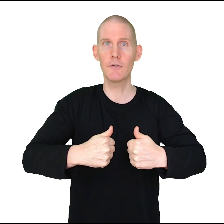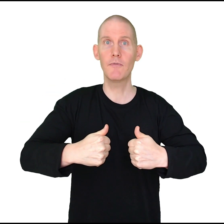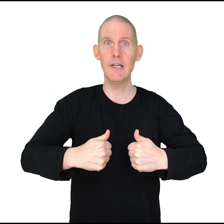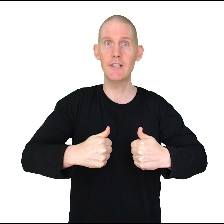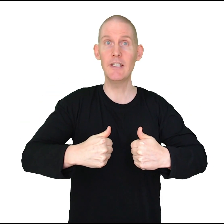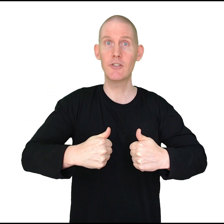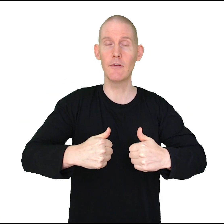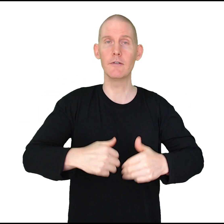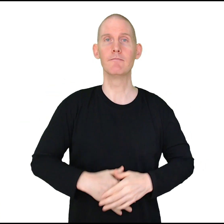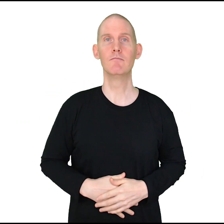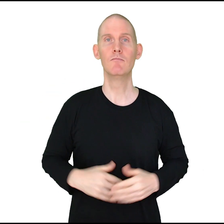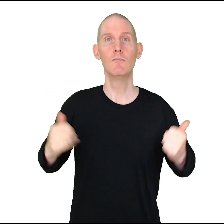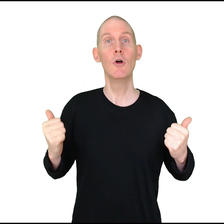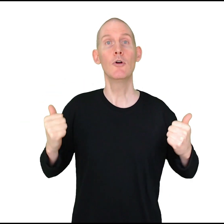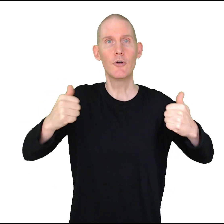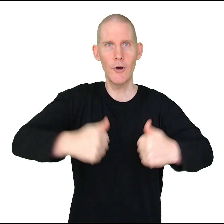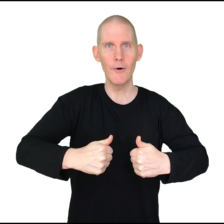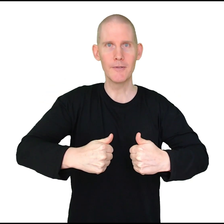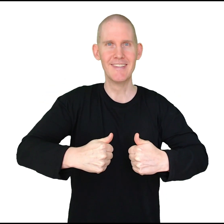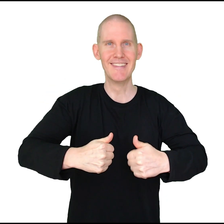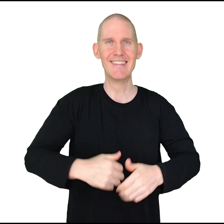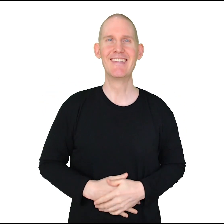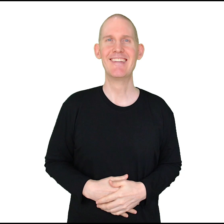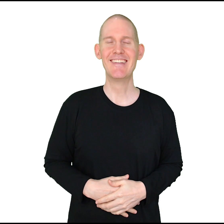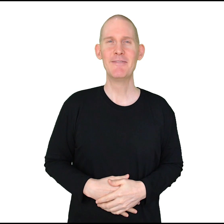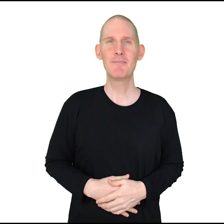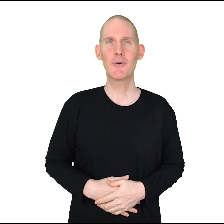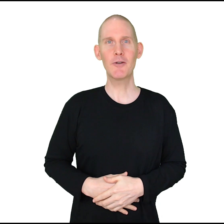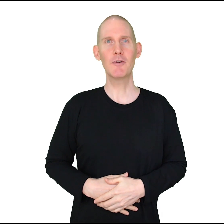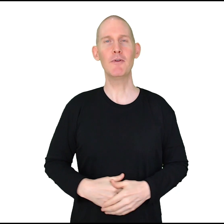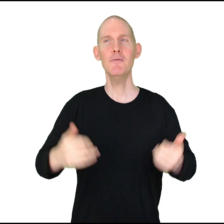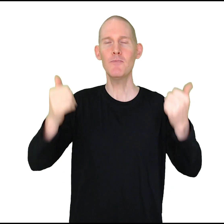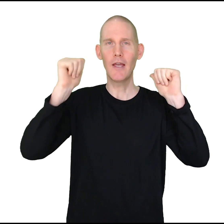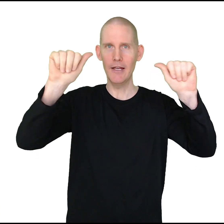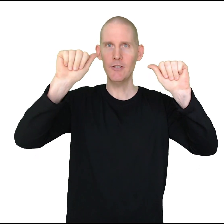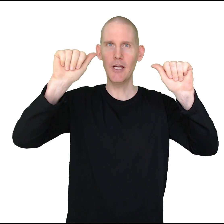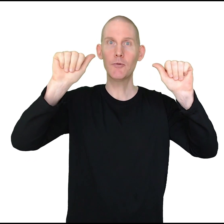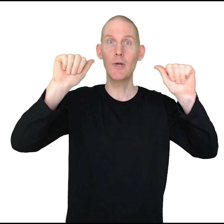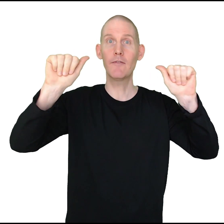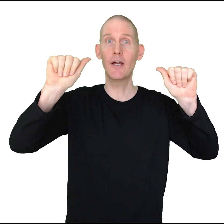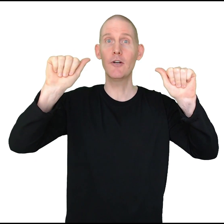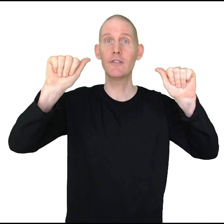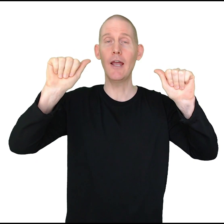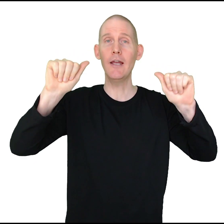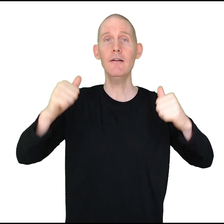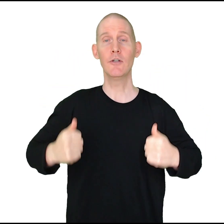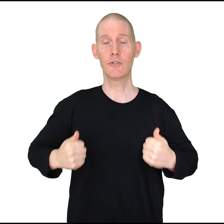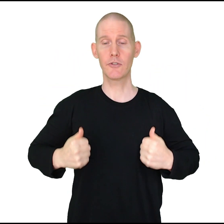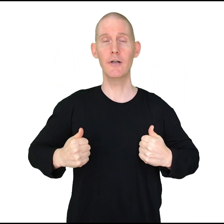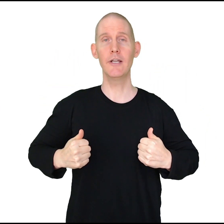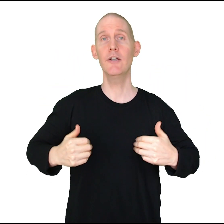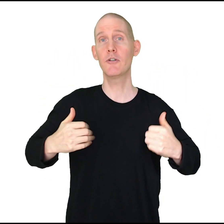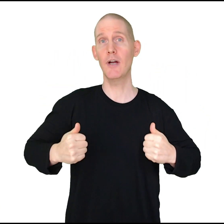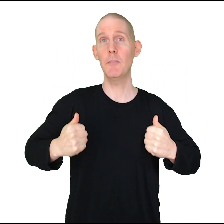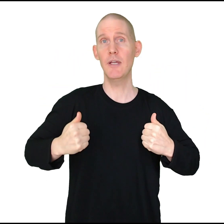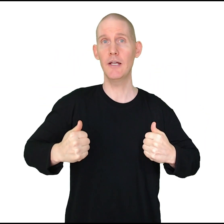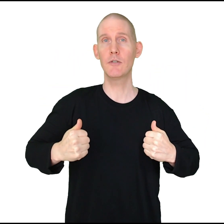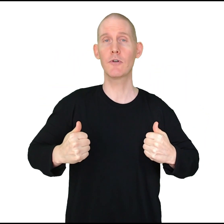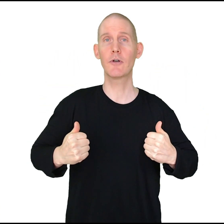facing each other. Coat. Quick review. Hand shapes, we have the letters A. Start here, you're grabbing the edge of your coat